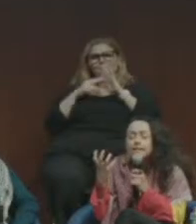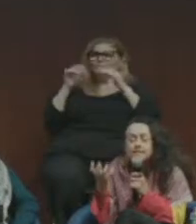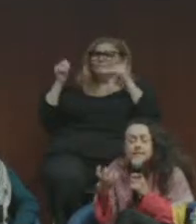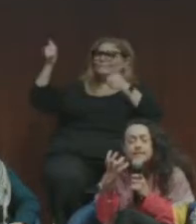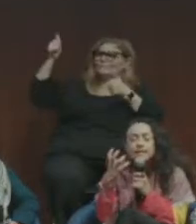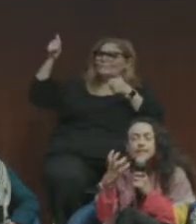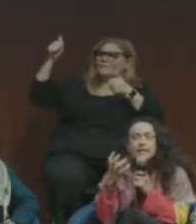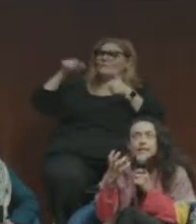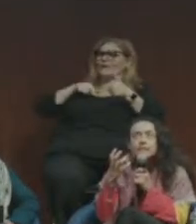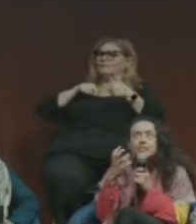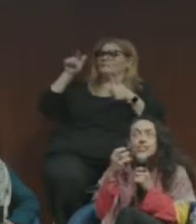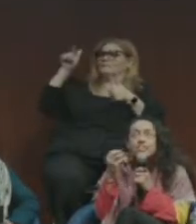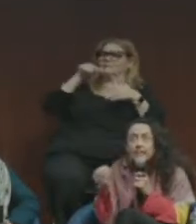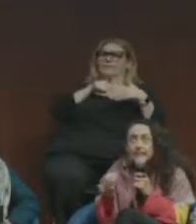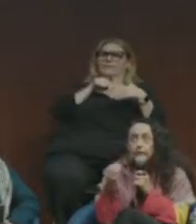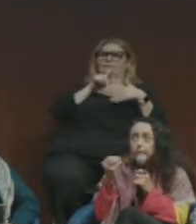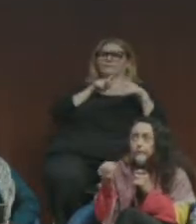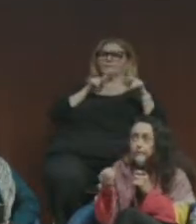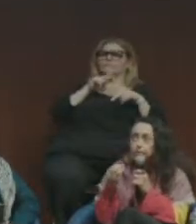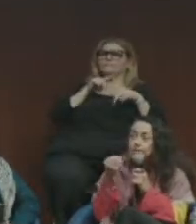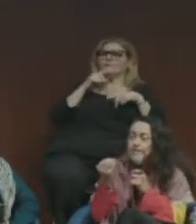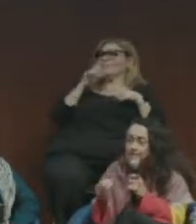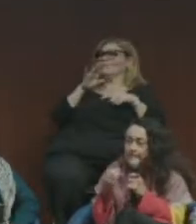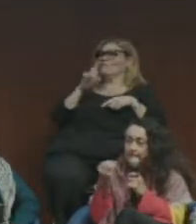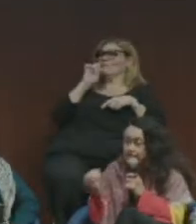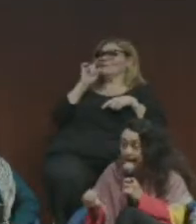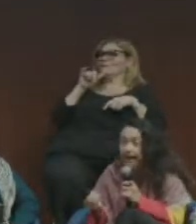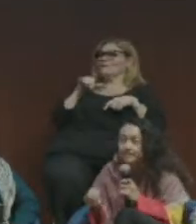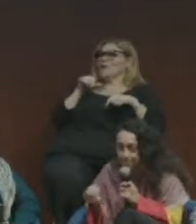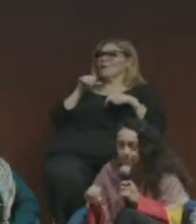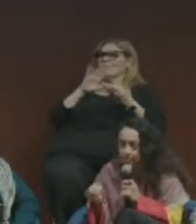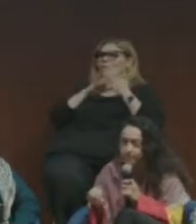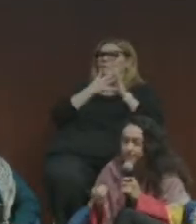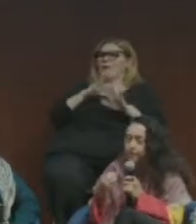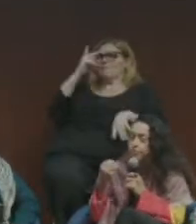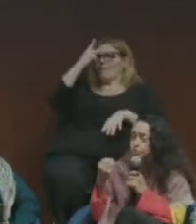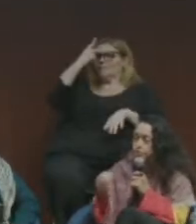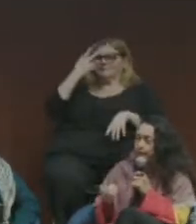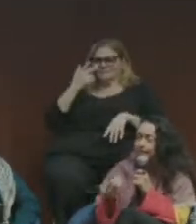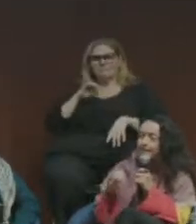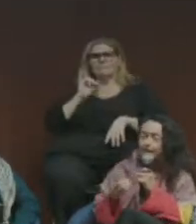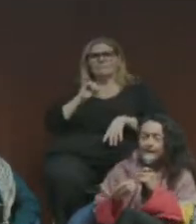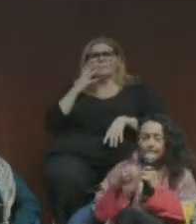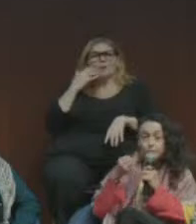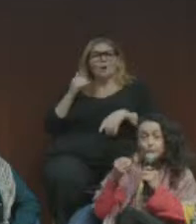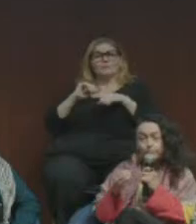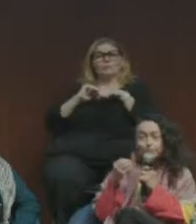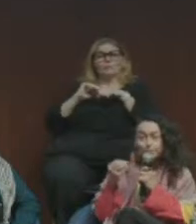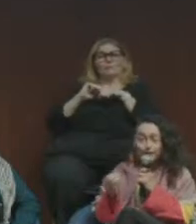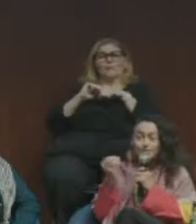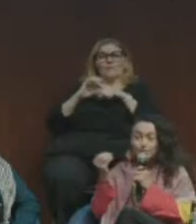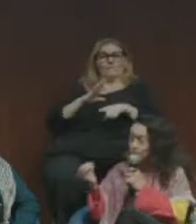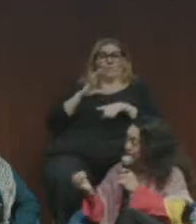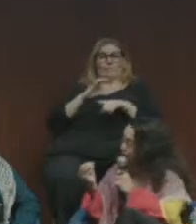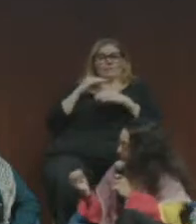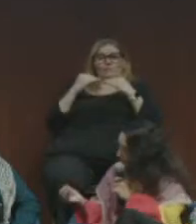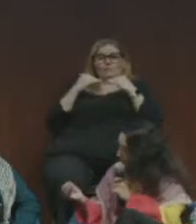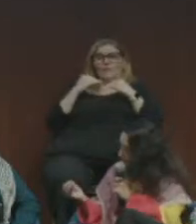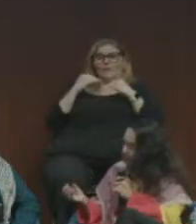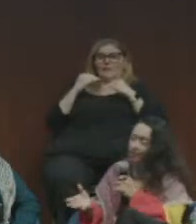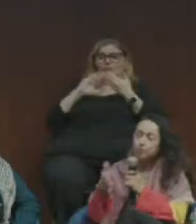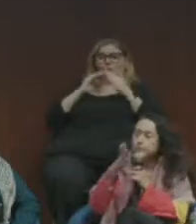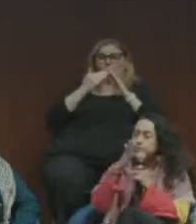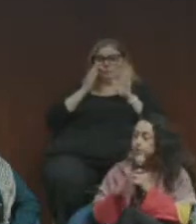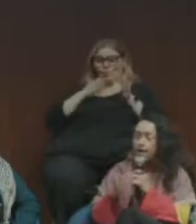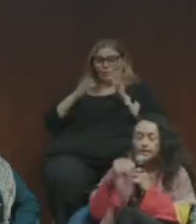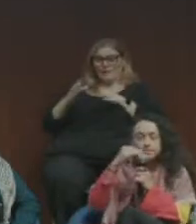no idea to think that we would politicize that, you know, because I was formally trained as a community